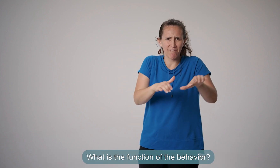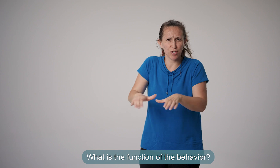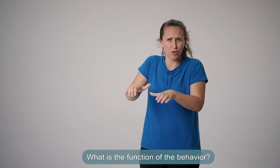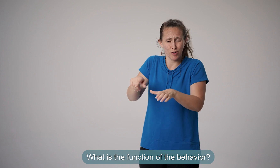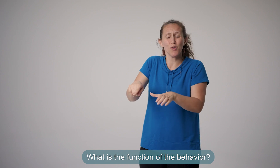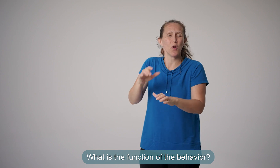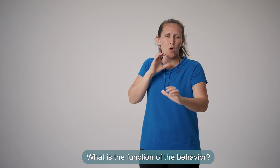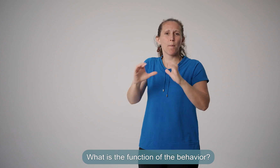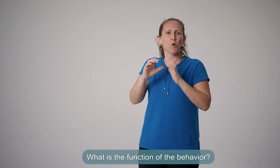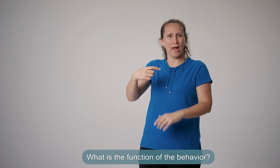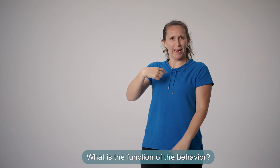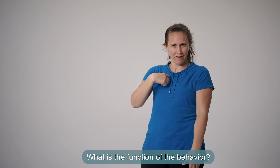behavior?